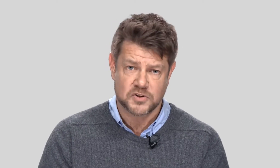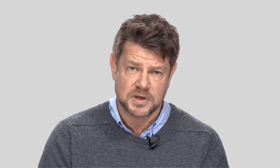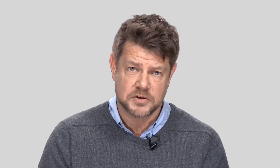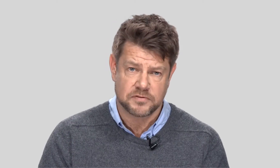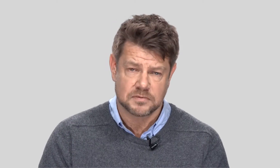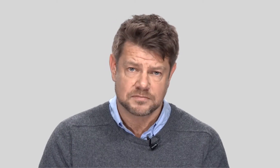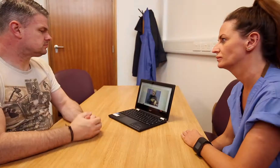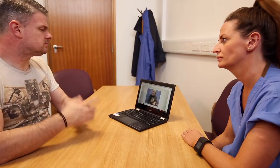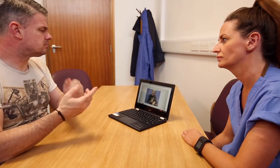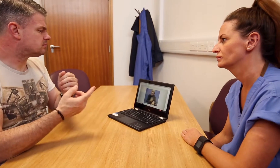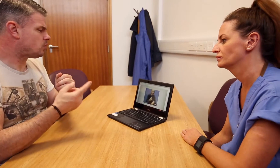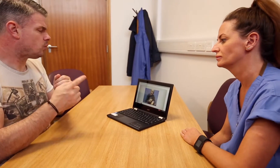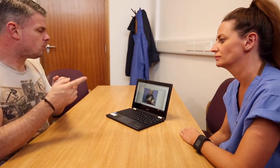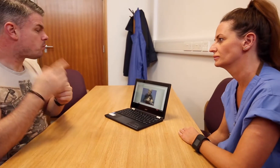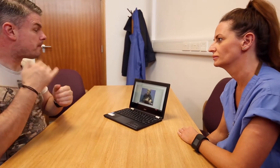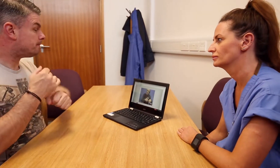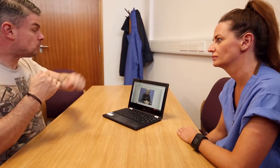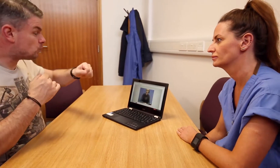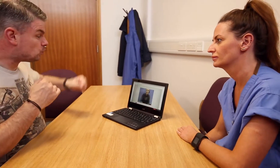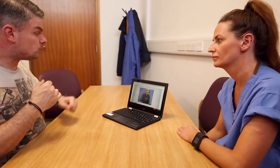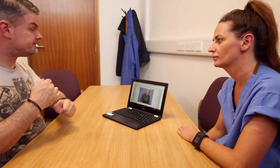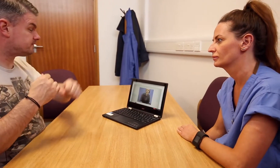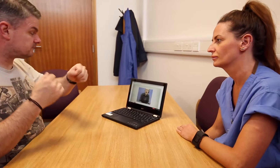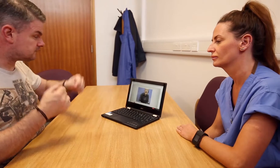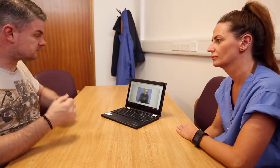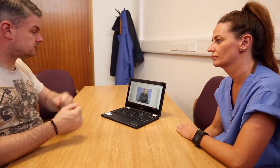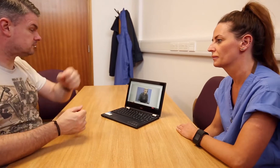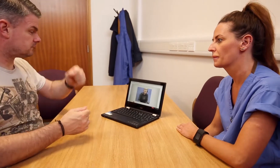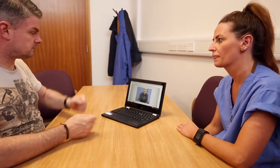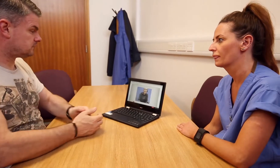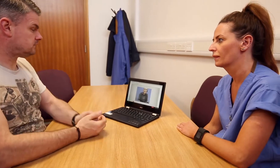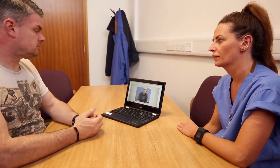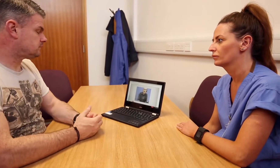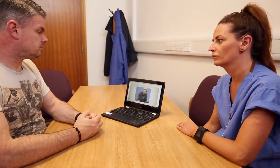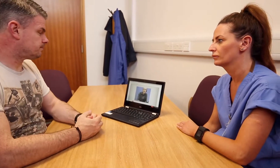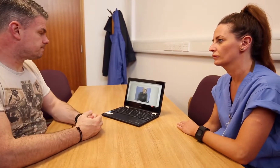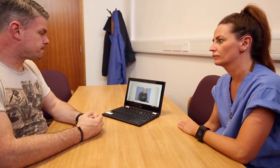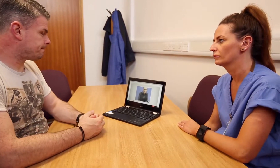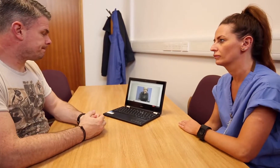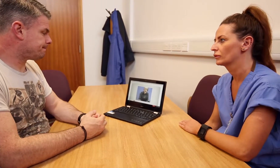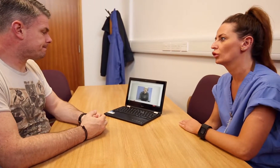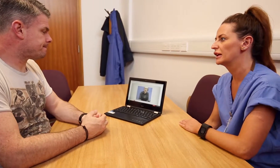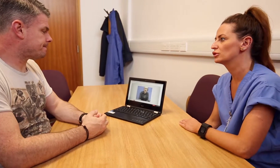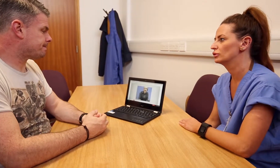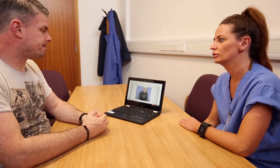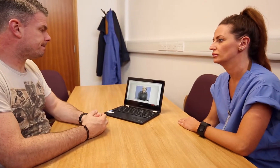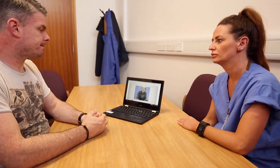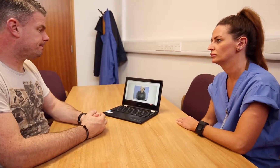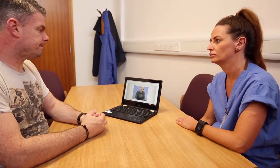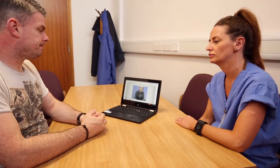be useful. Online interpreting. An online interpreting service is now available on various sites across NHS Greater Glasgow